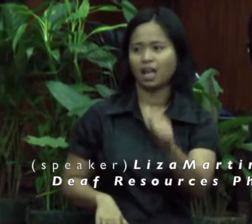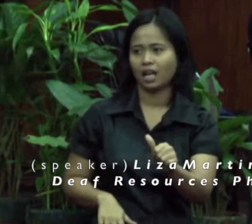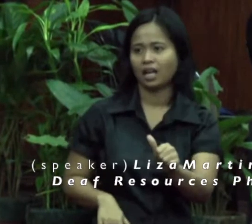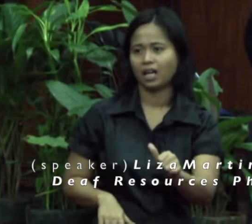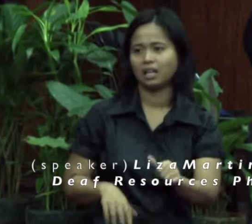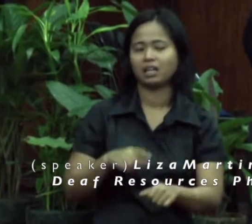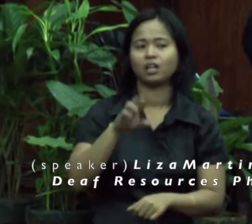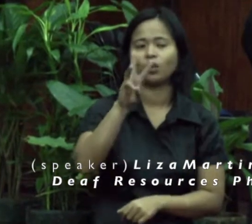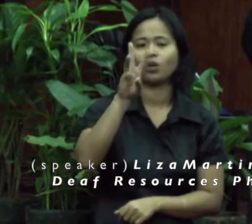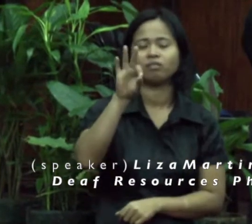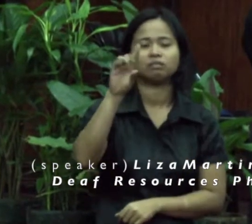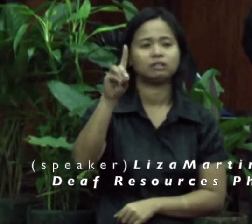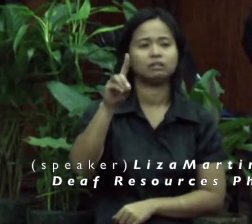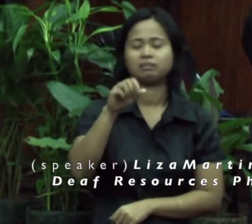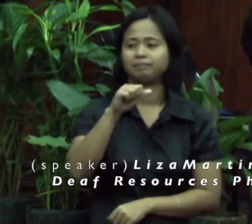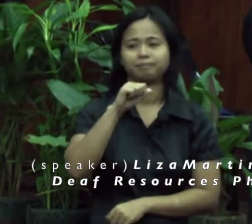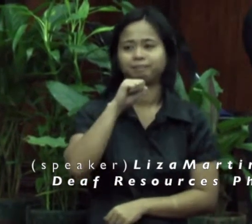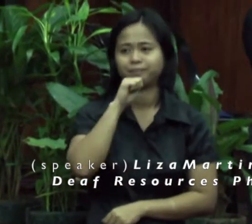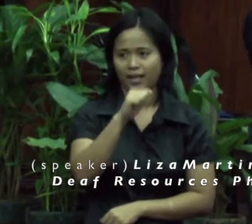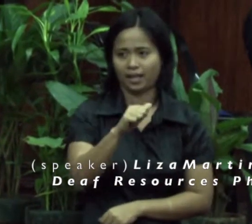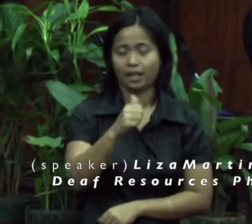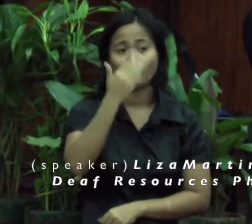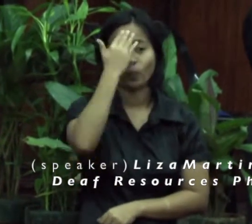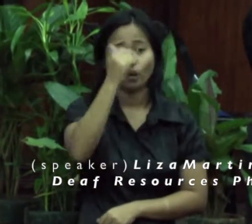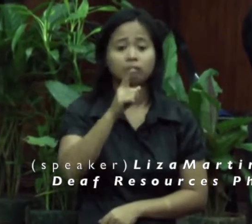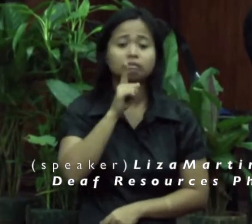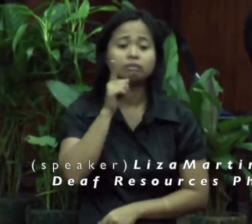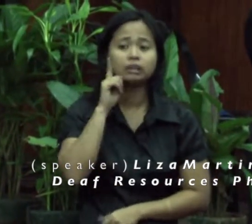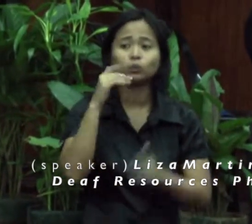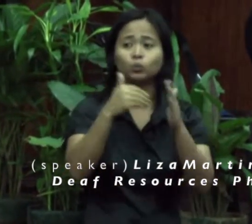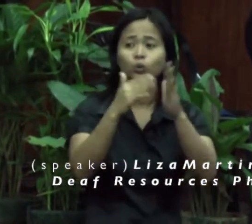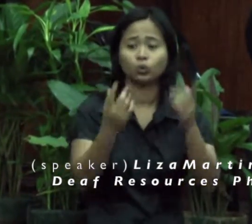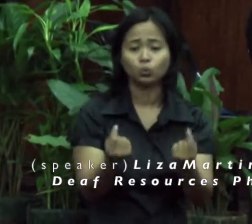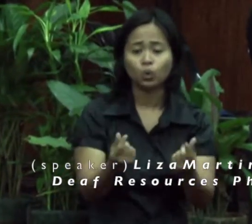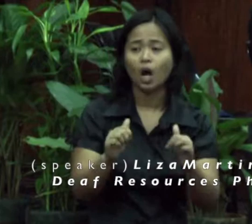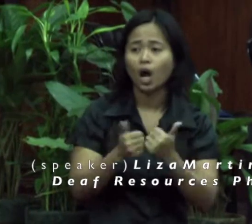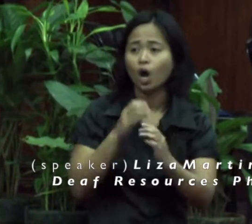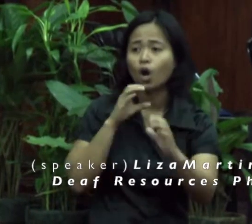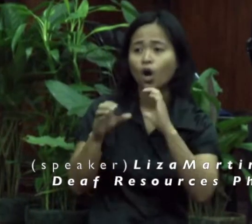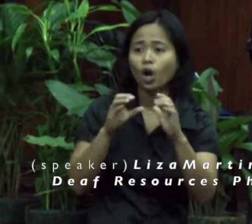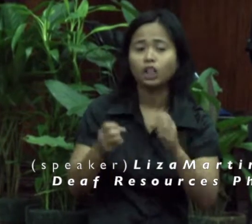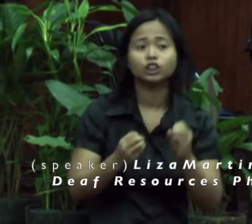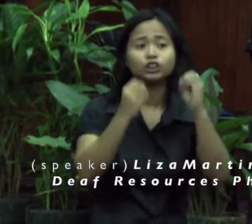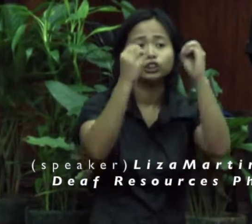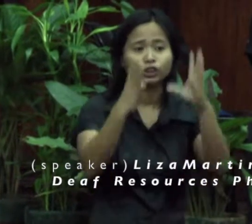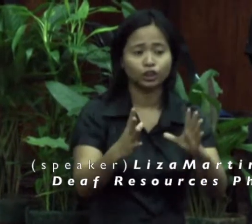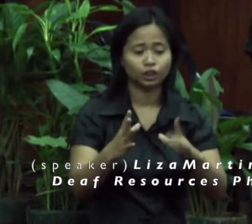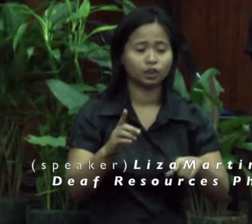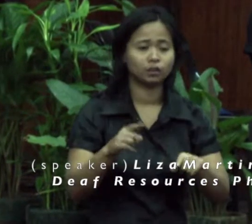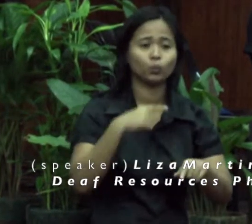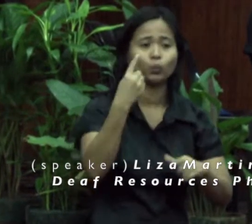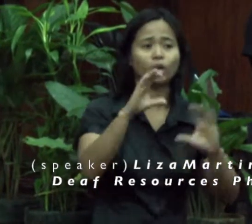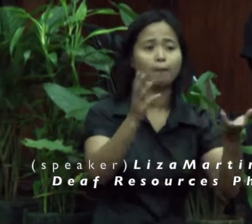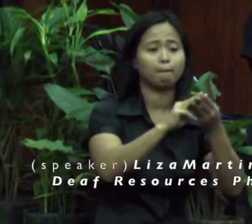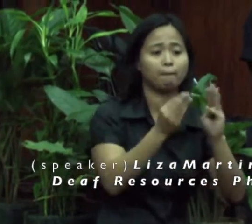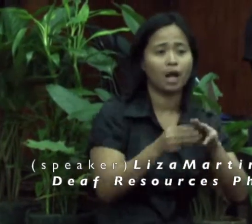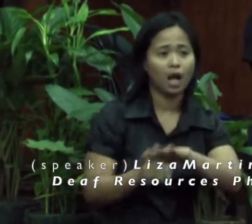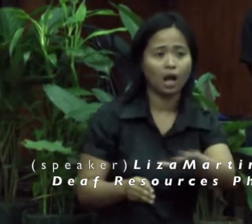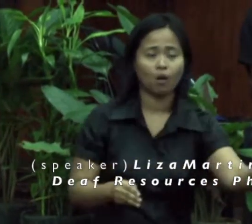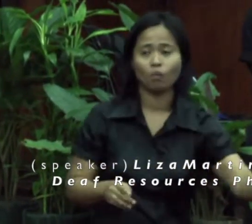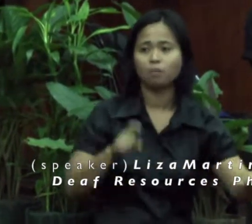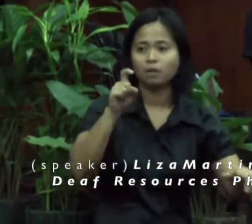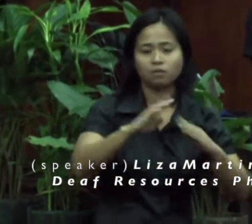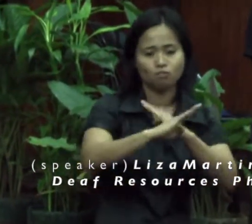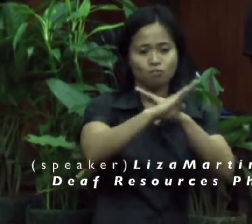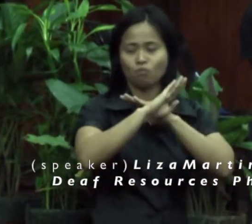the WFD. Because a deaf student wouldn't be able to communicate with teachers and peers without